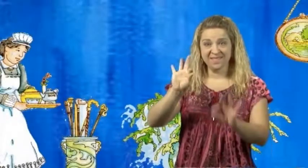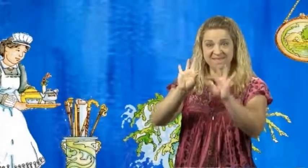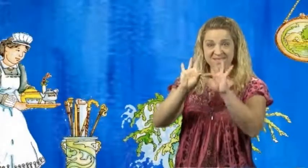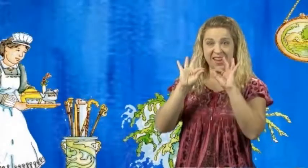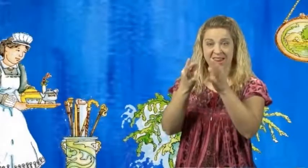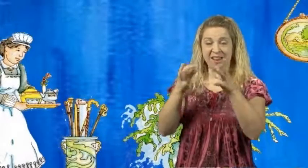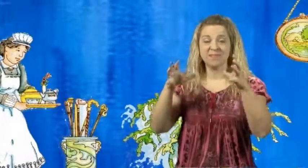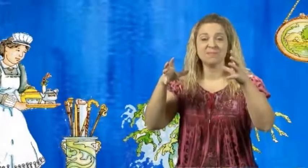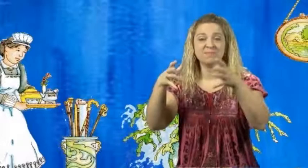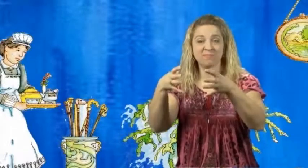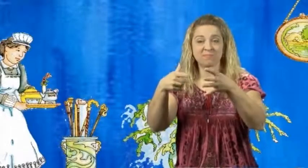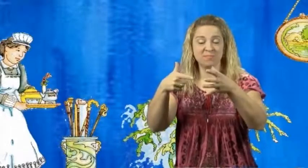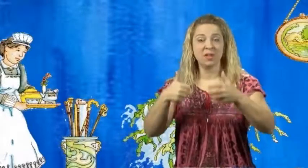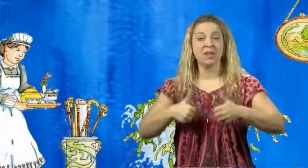The Nightingales were wealthy.